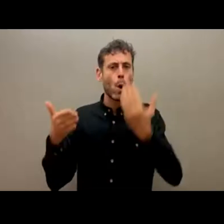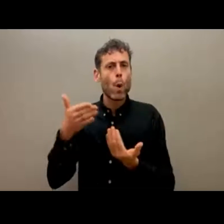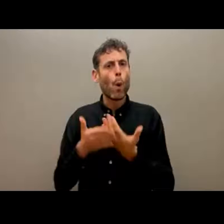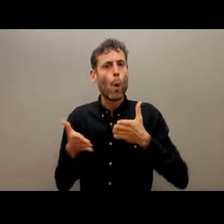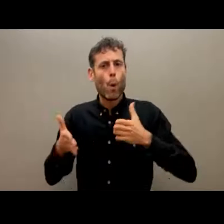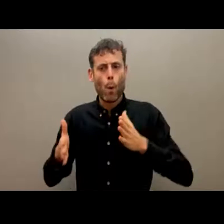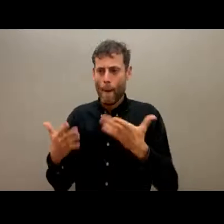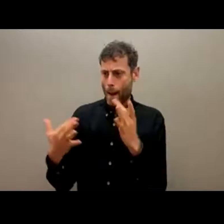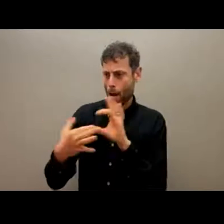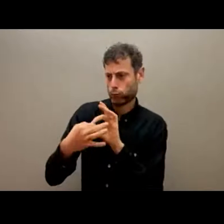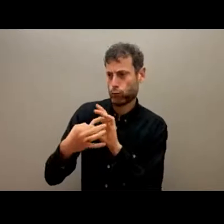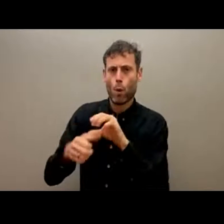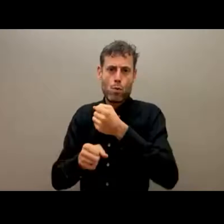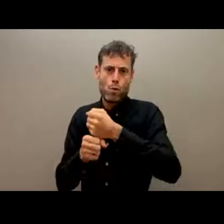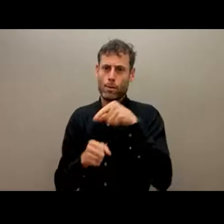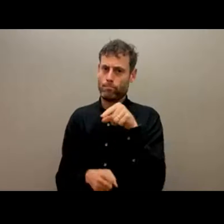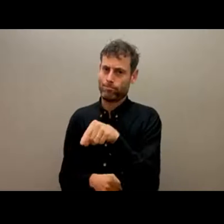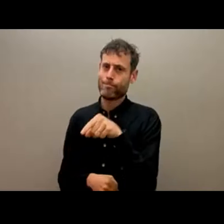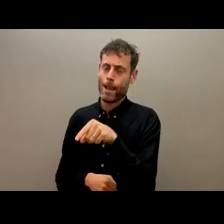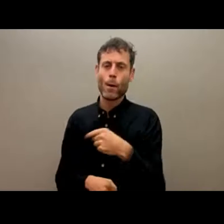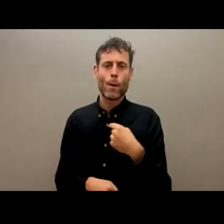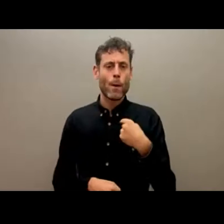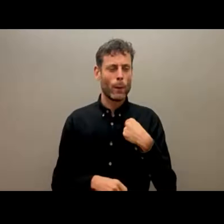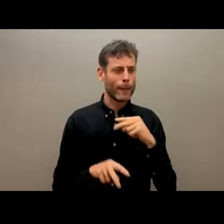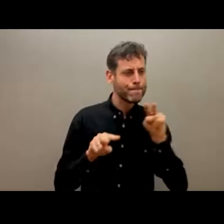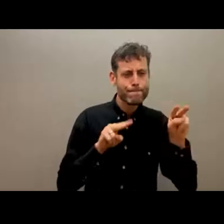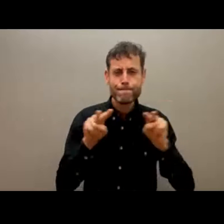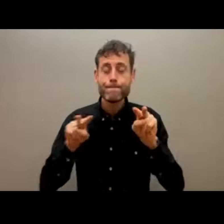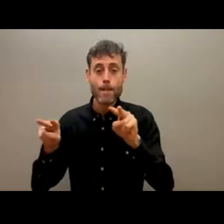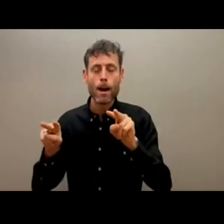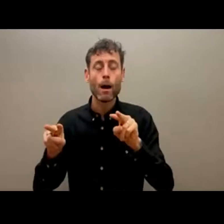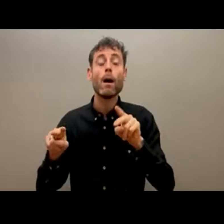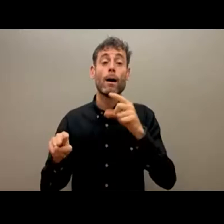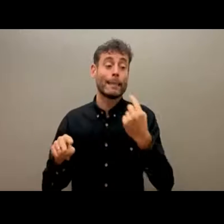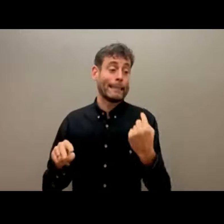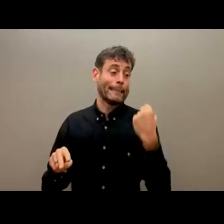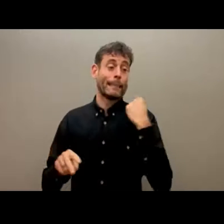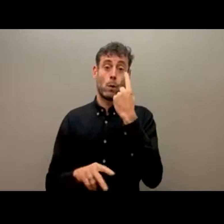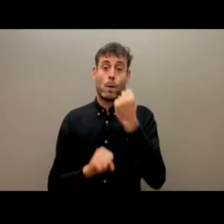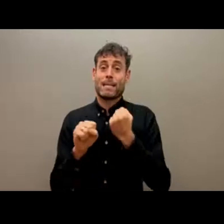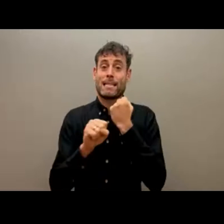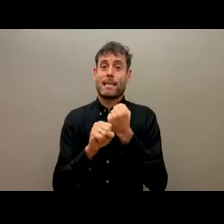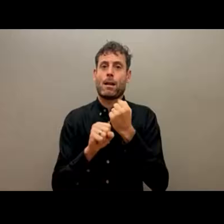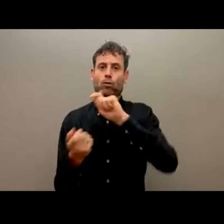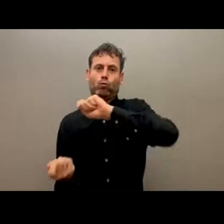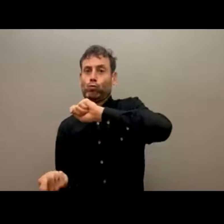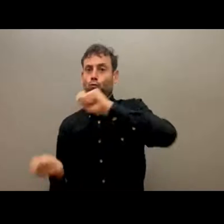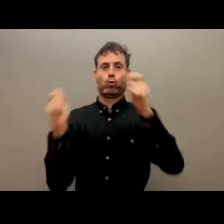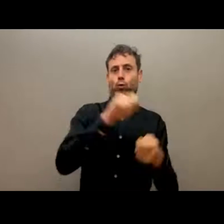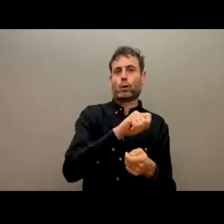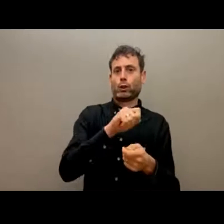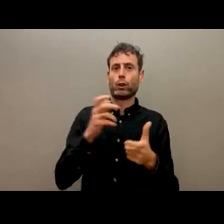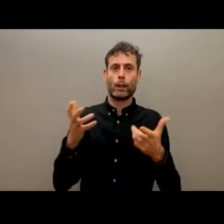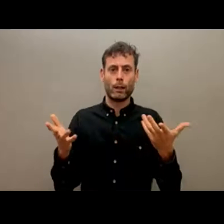published research on this over the years, and what we've seen in response to the pandemic over the last year has been, I suppose, the